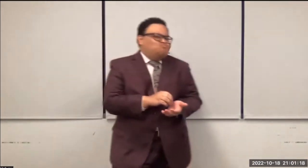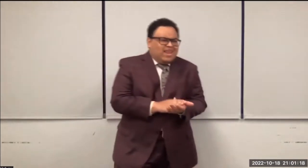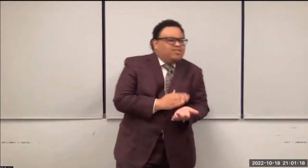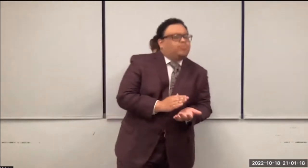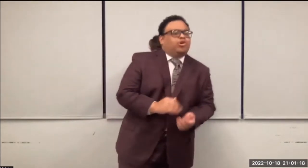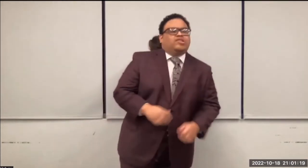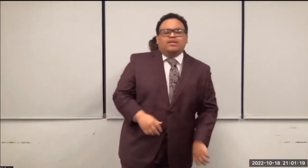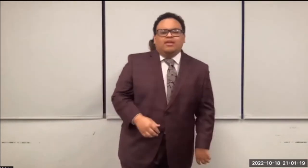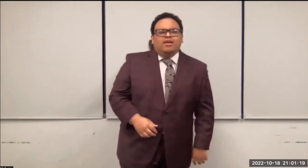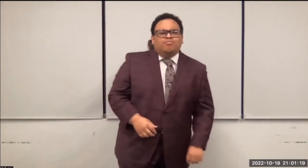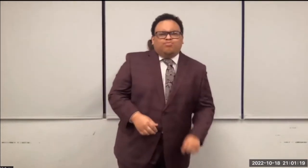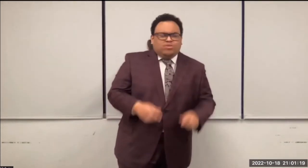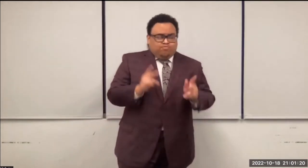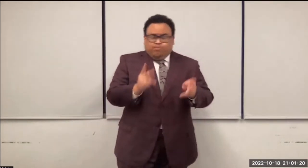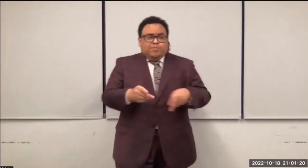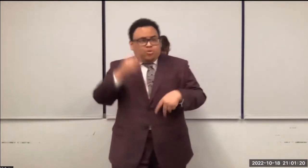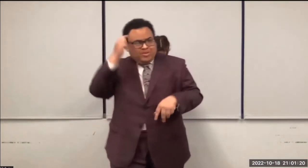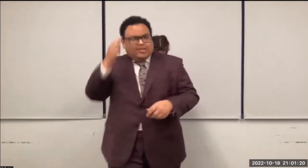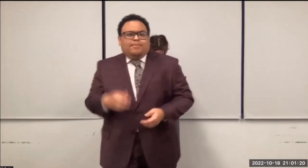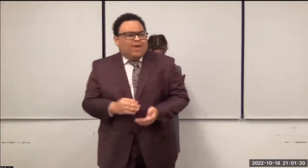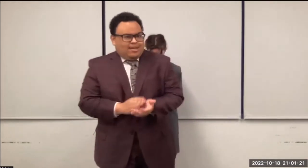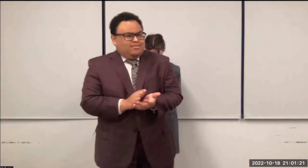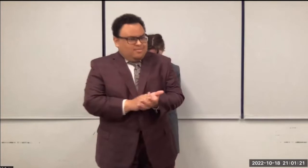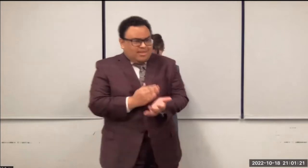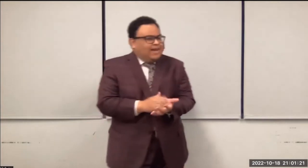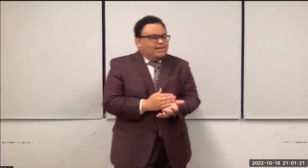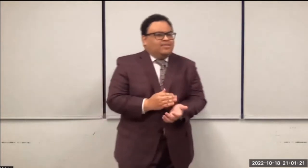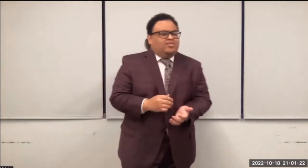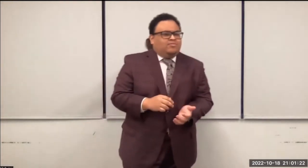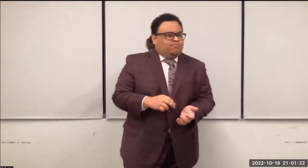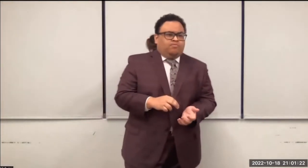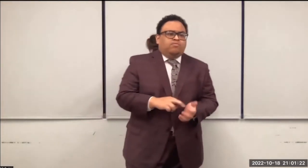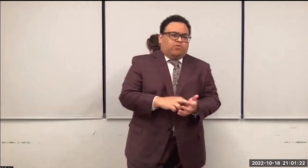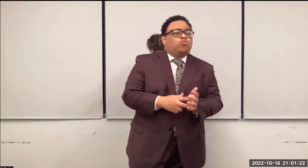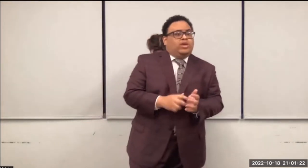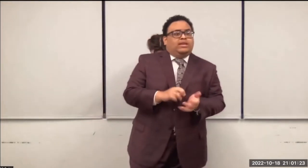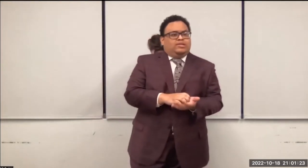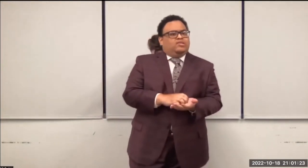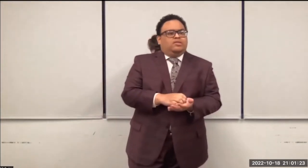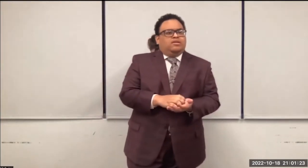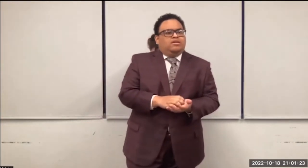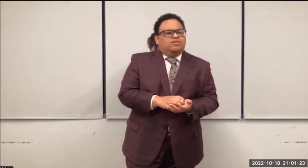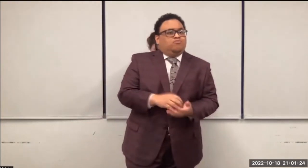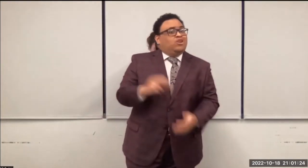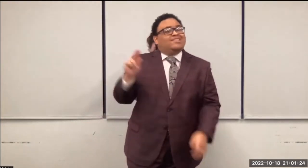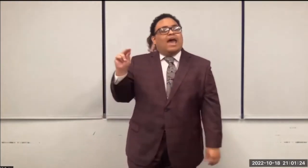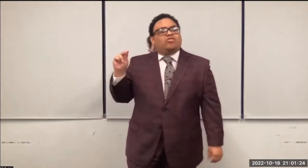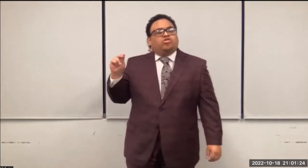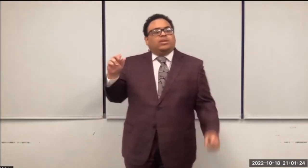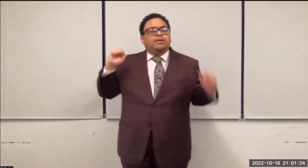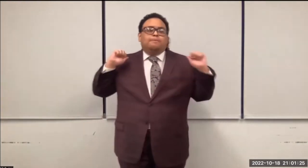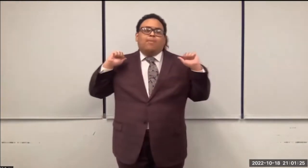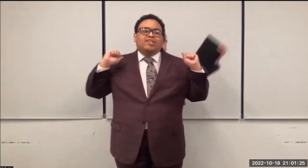nice person, but people mistake my kindness for weakness, when it's actually my